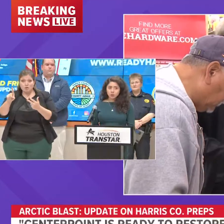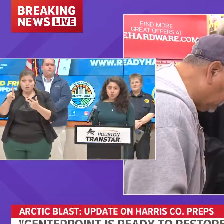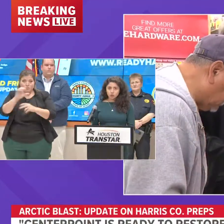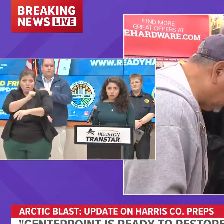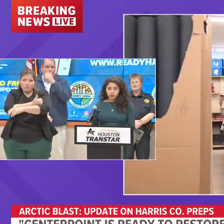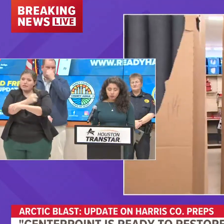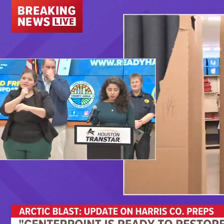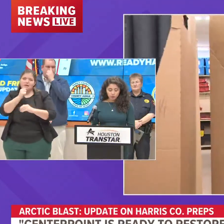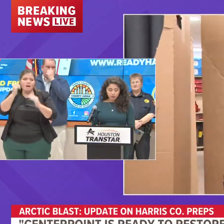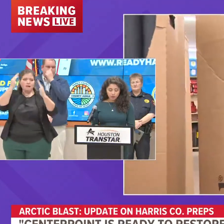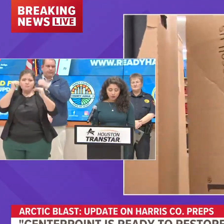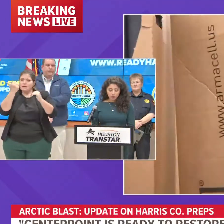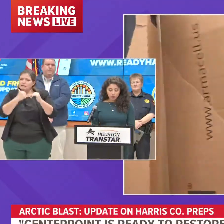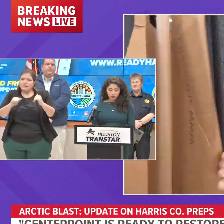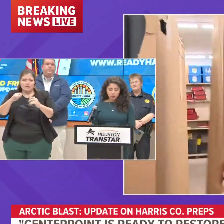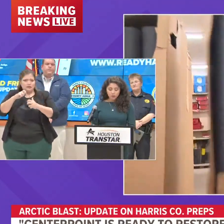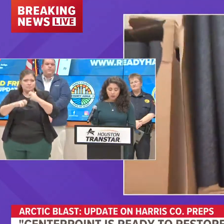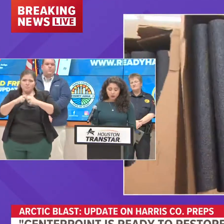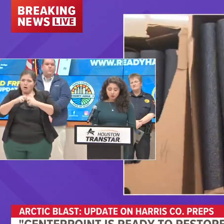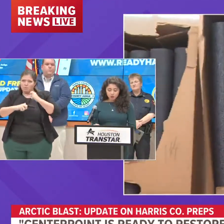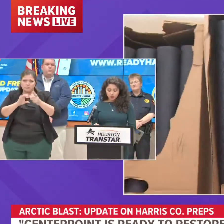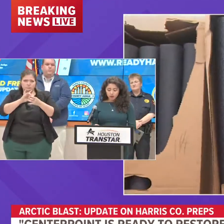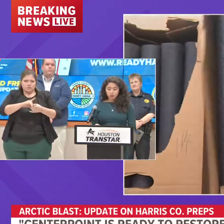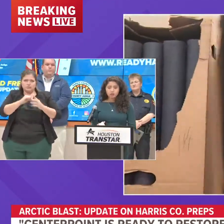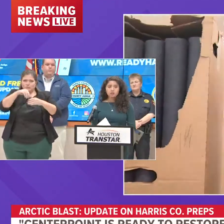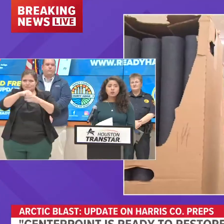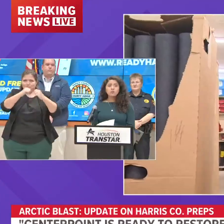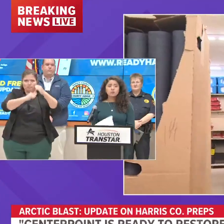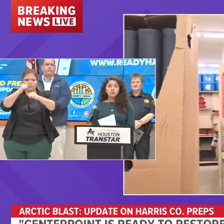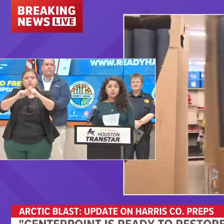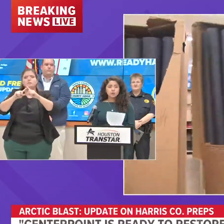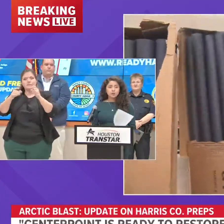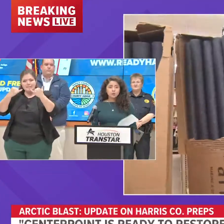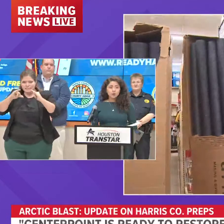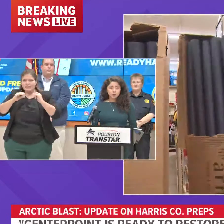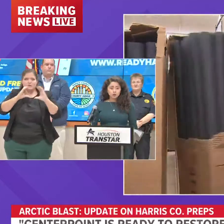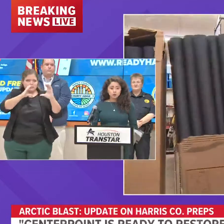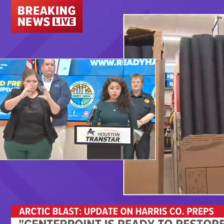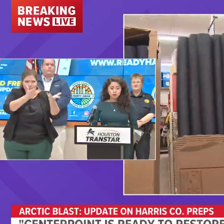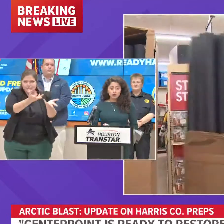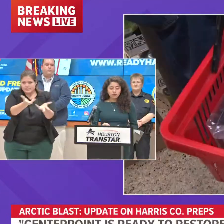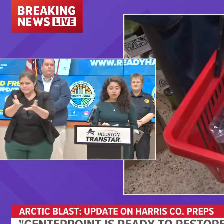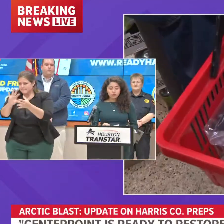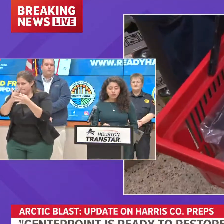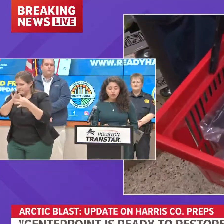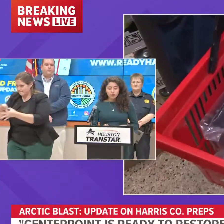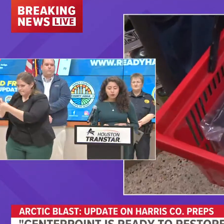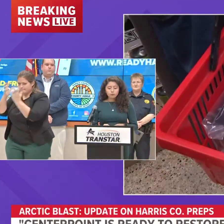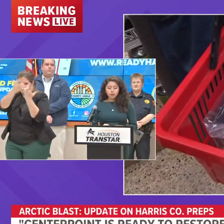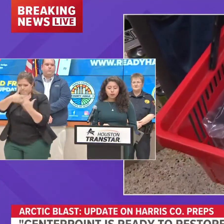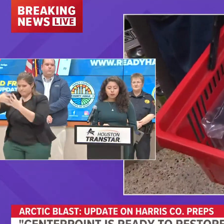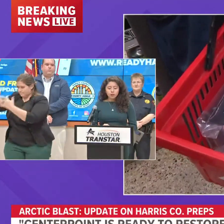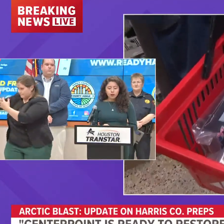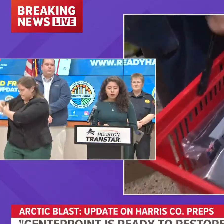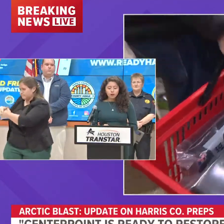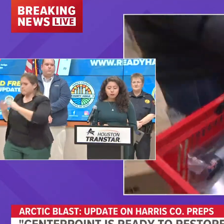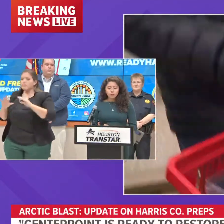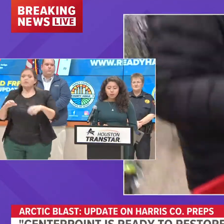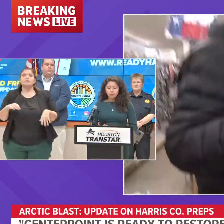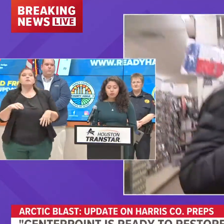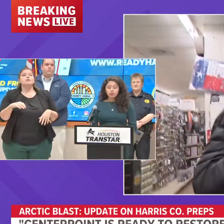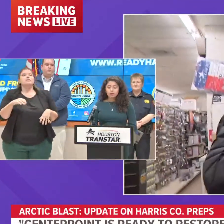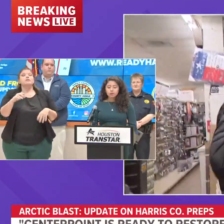anticipate infrastructure issues, as I mentioned, but communication is still important to ensure road safety. We've been